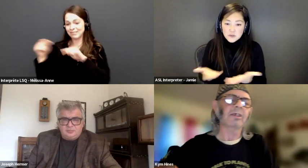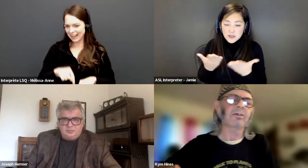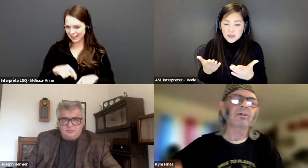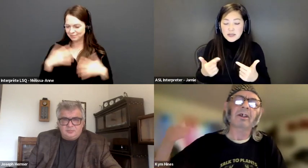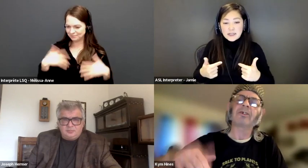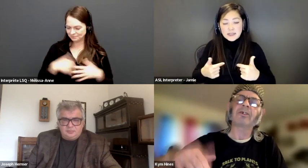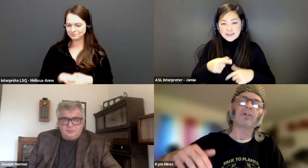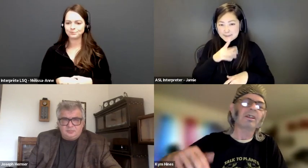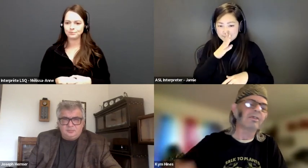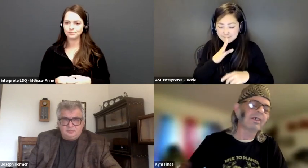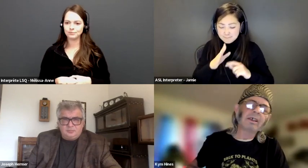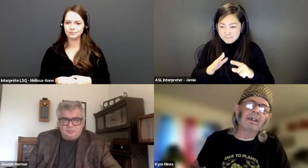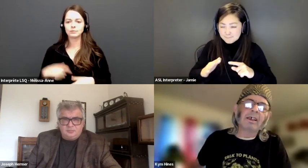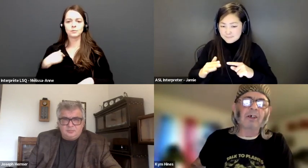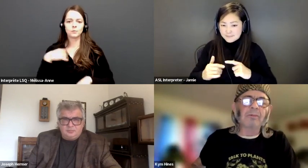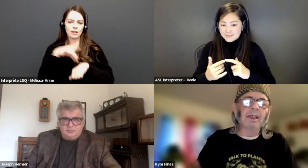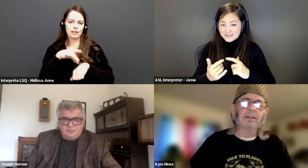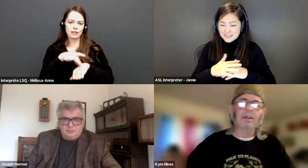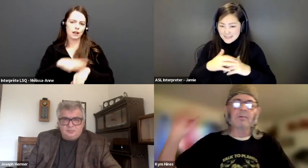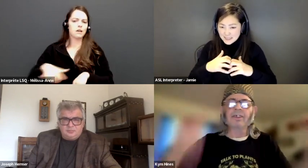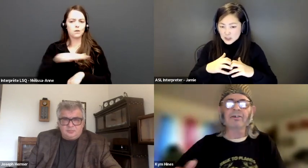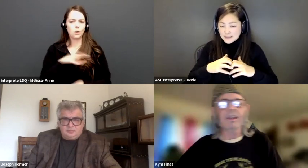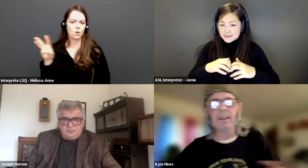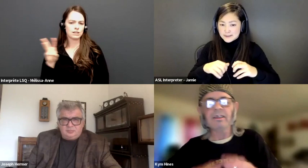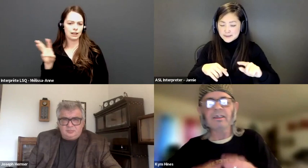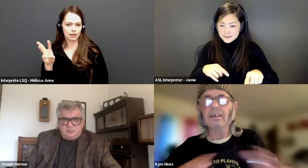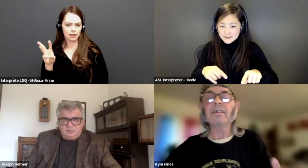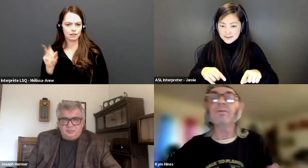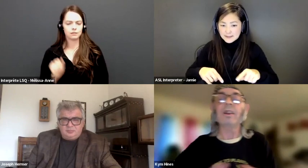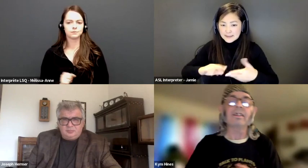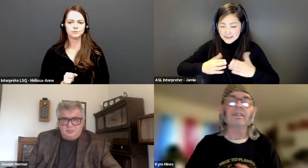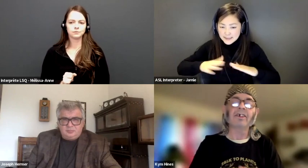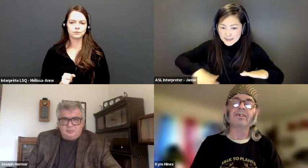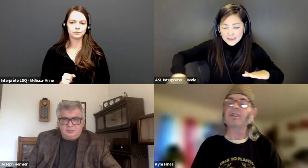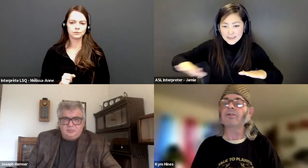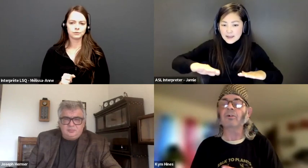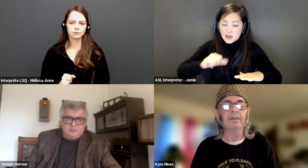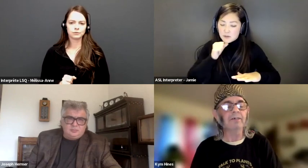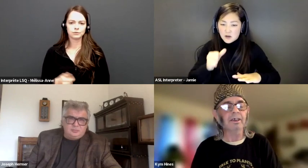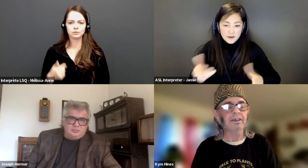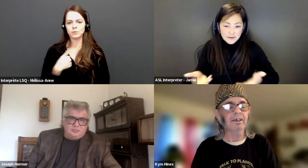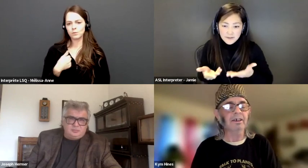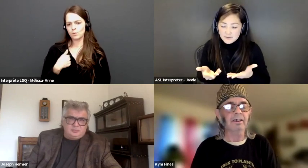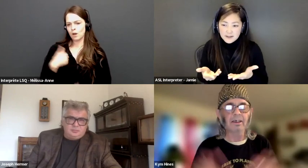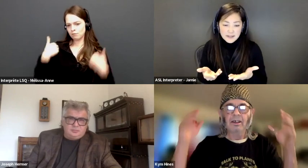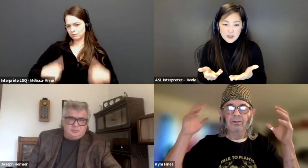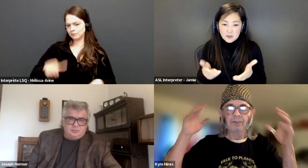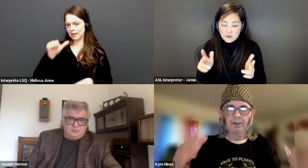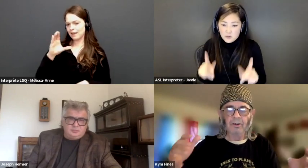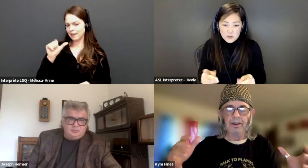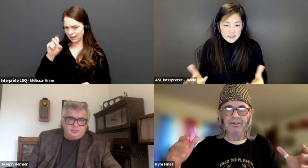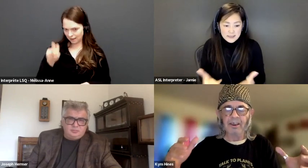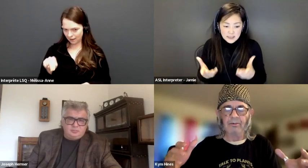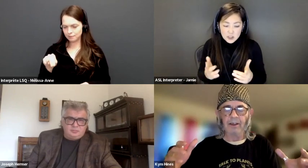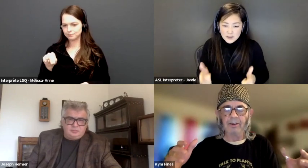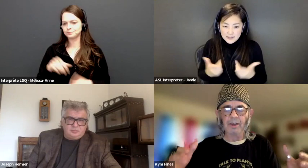Wasanik territory, Songhees. And I'm a settler Acadian, uninvited guest in the territory, and really